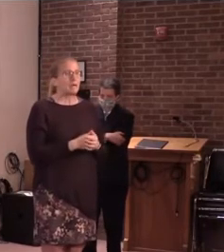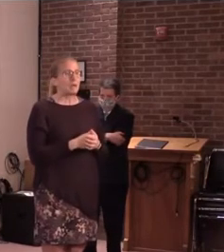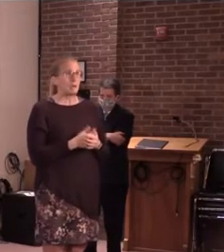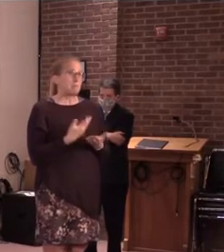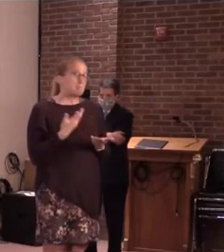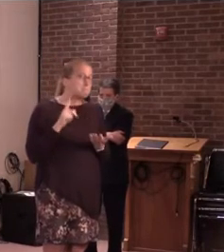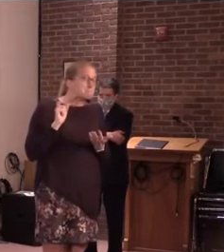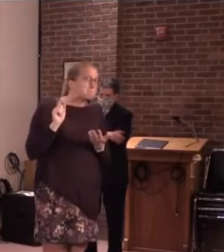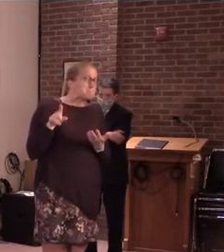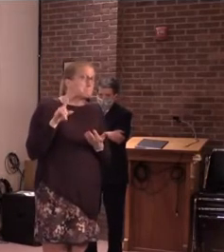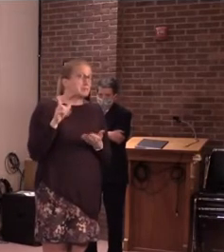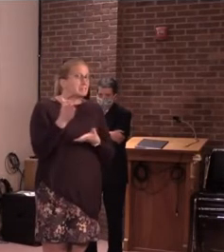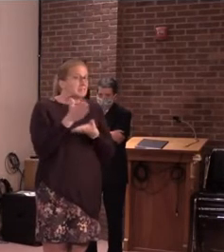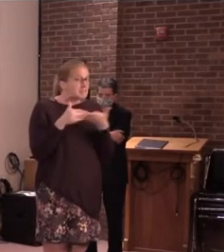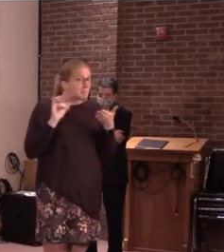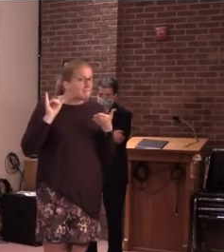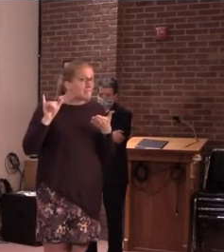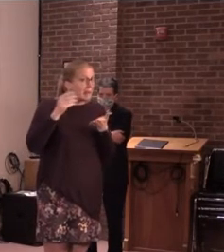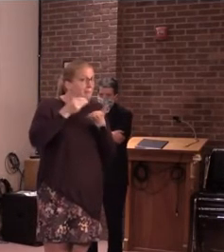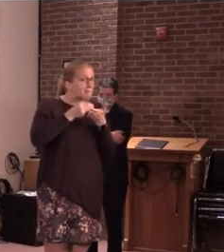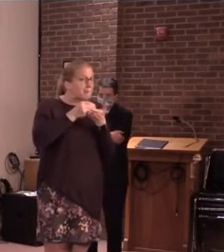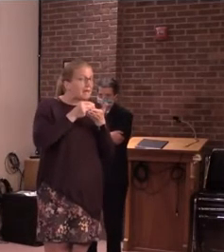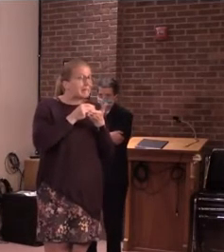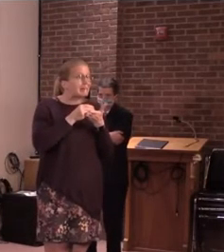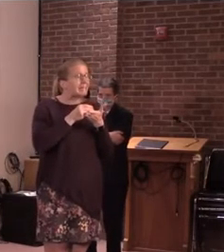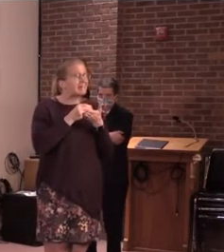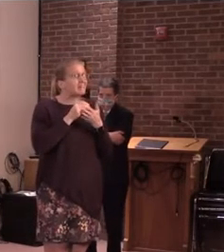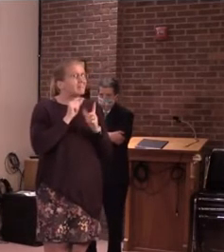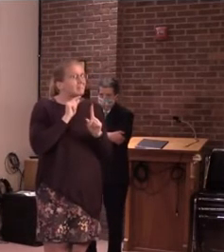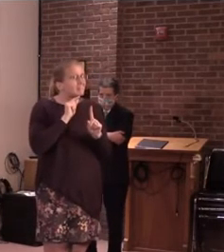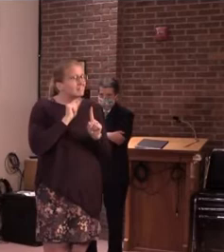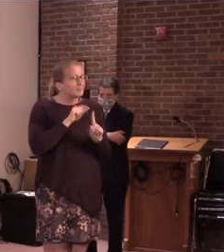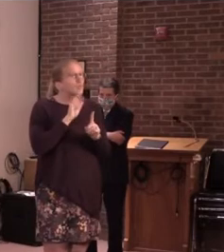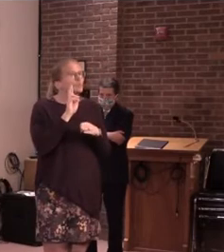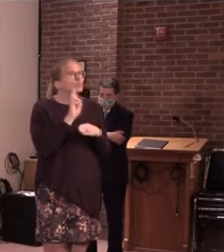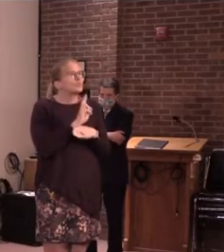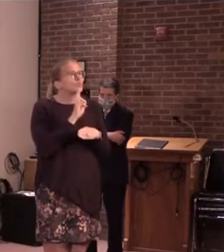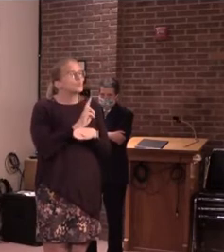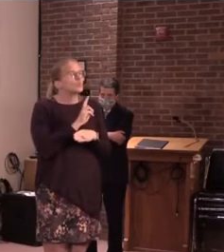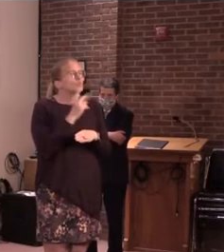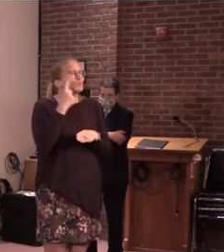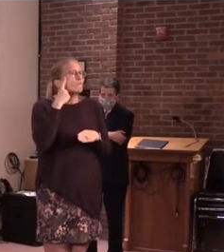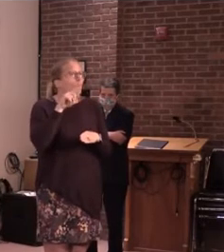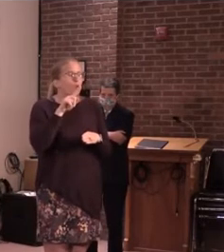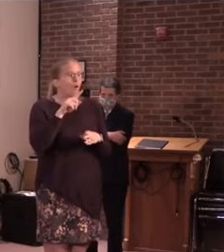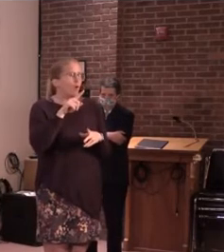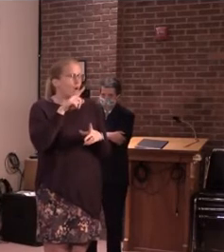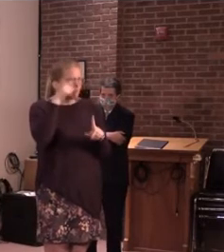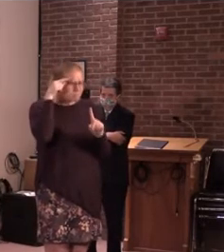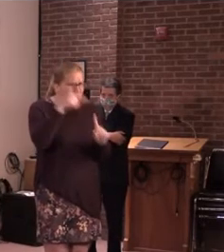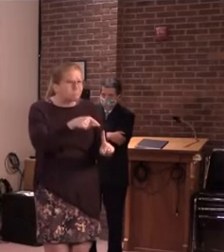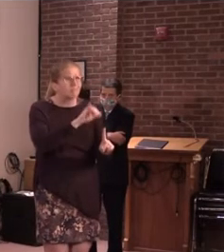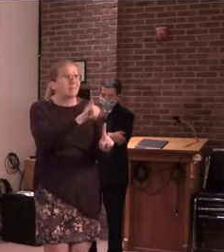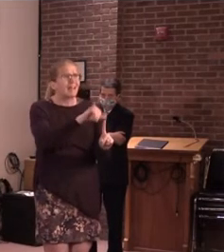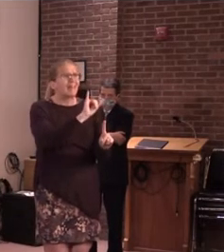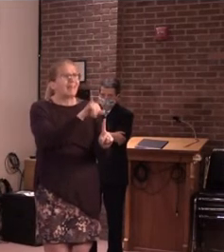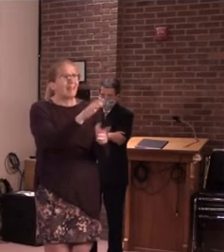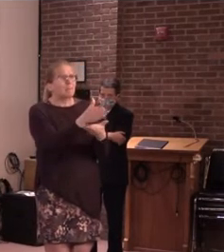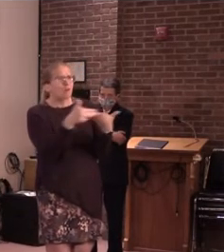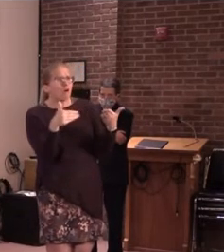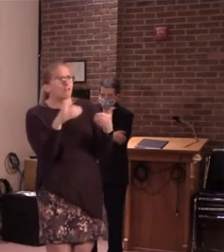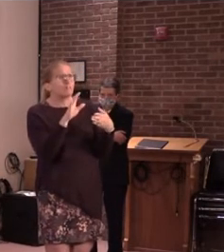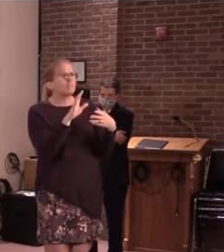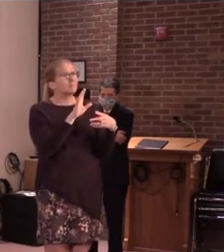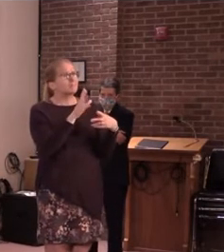earmarked for portions of the industry that show promise or resiliency that others